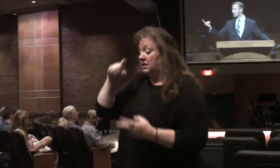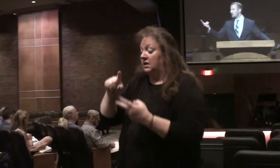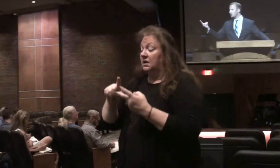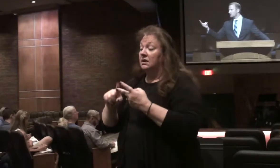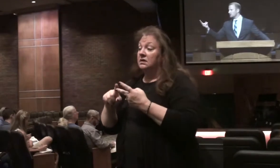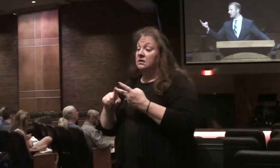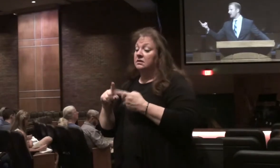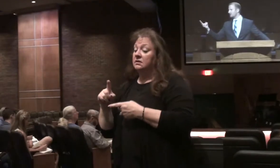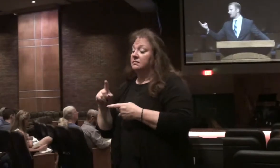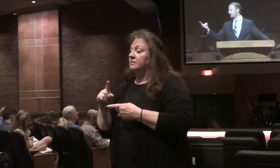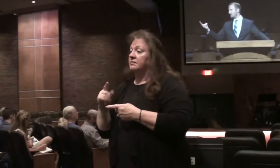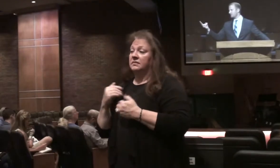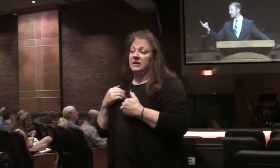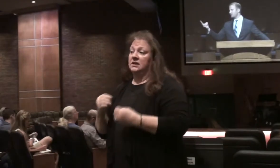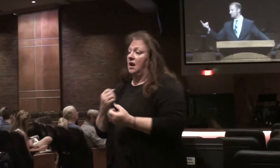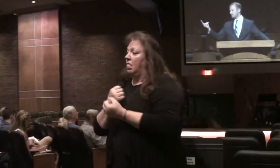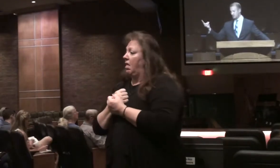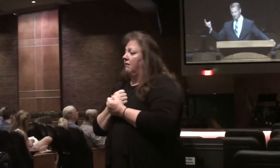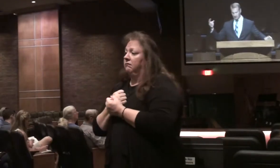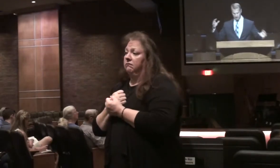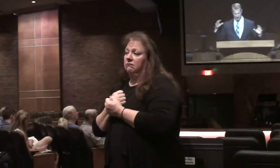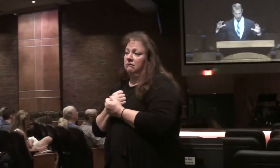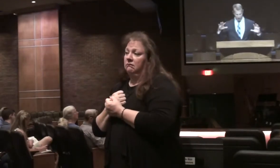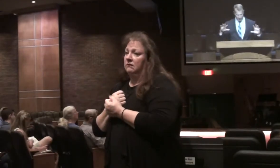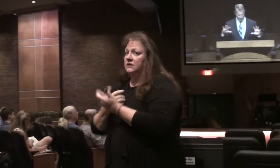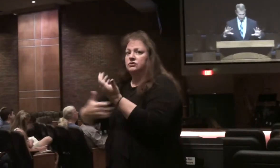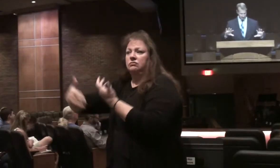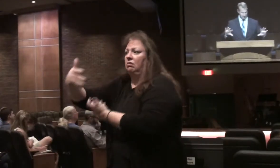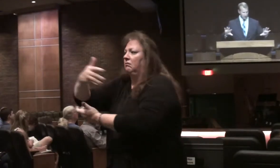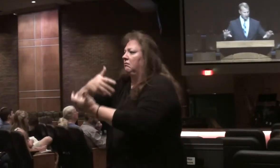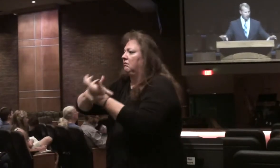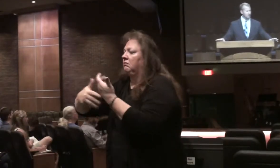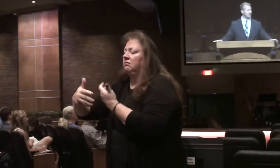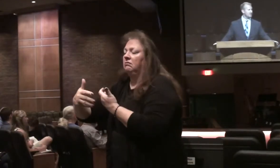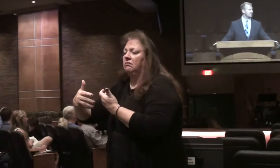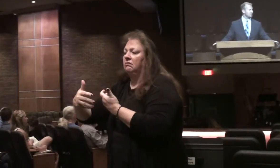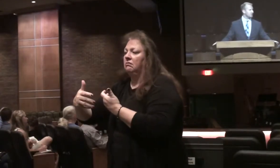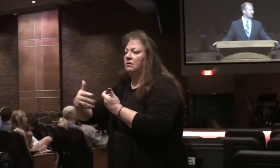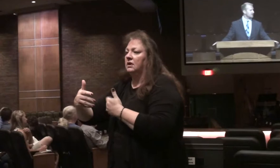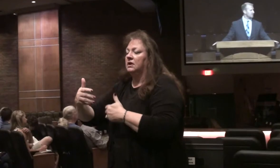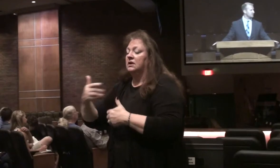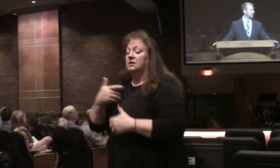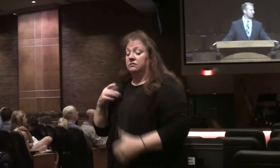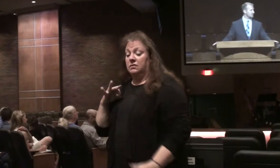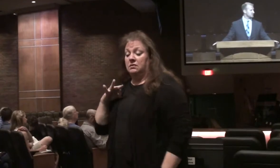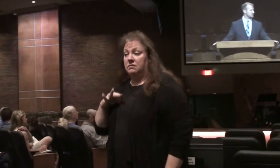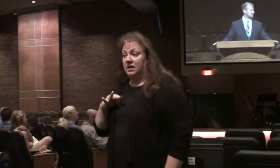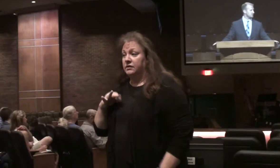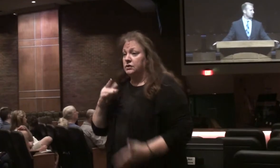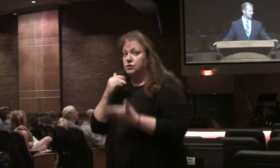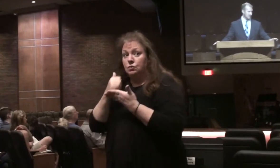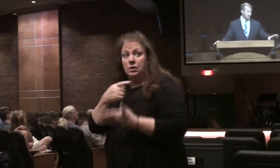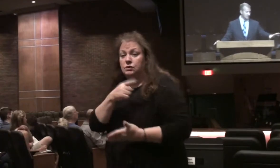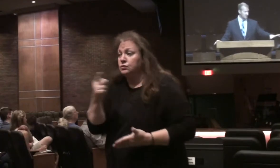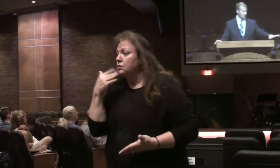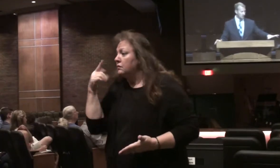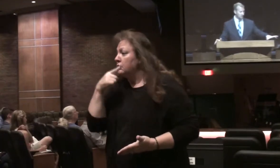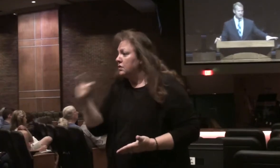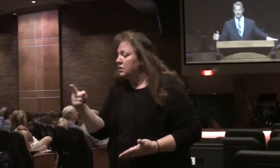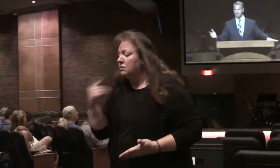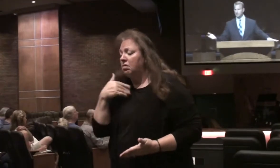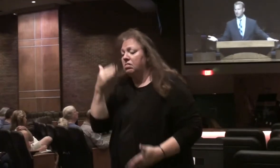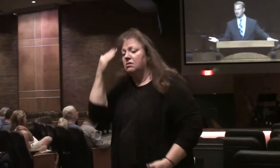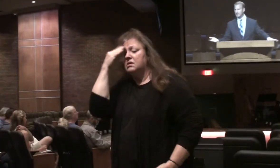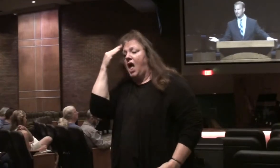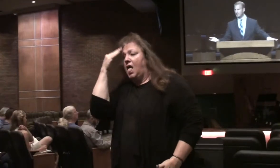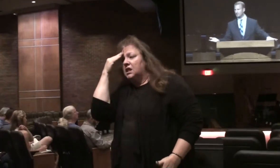side of the coin was their lack of love. They were not doing all they did for the benefit of others. Even in their